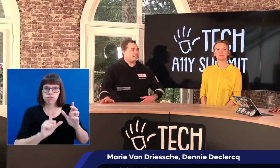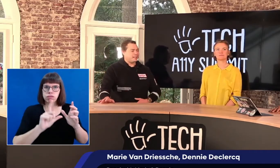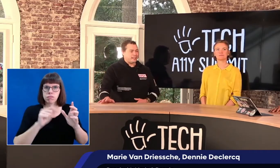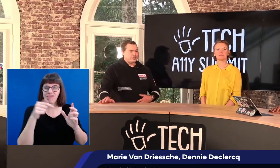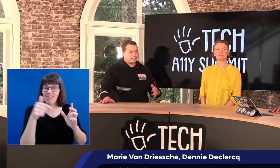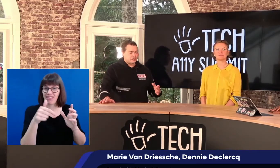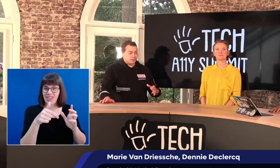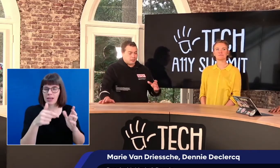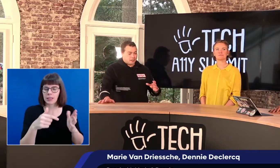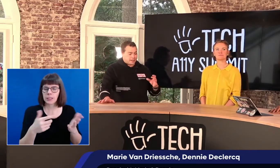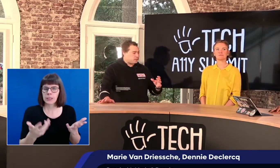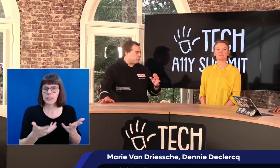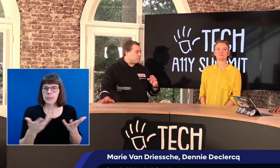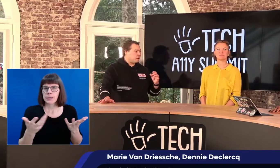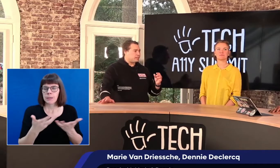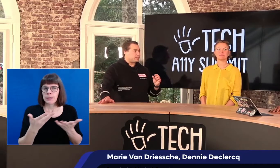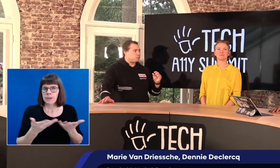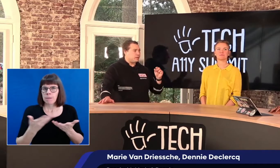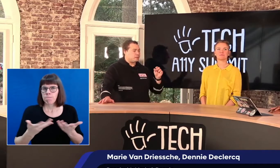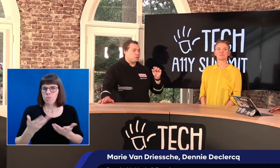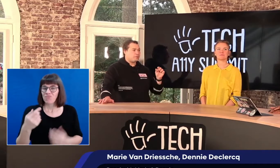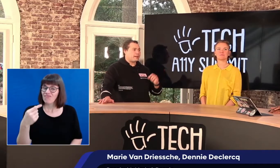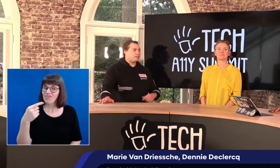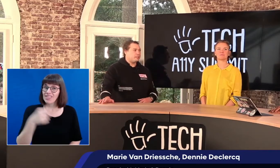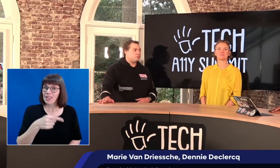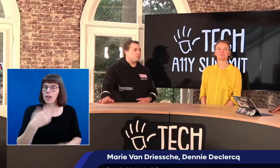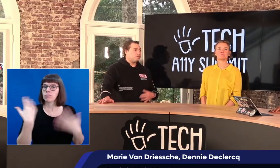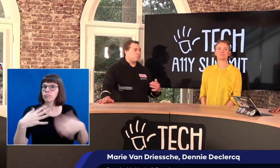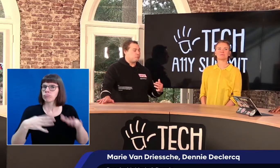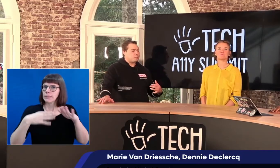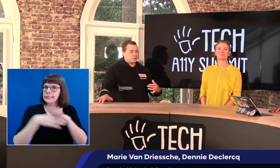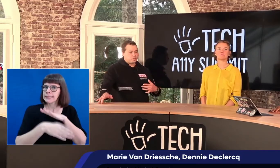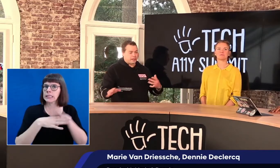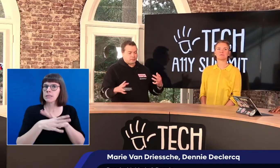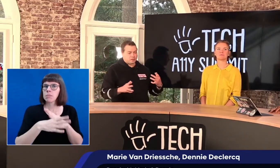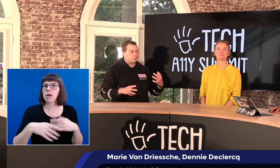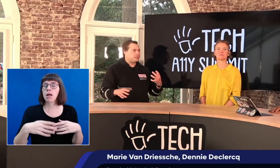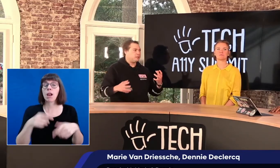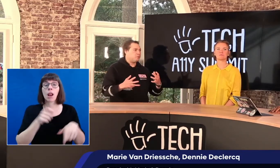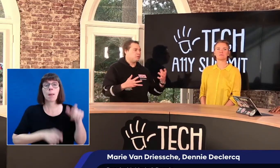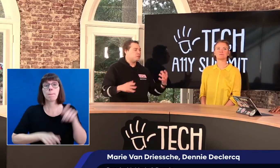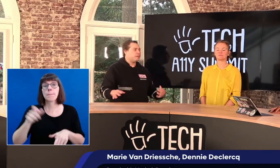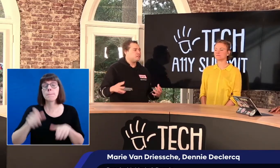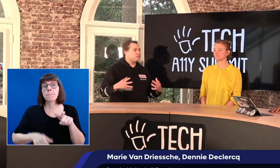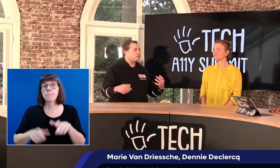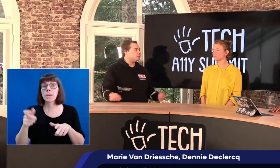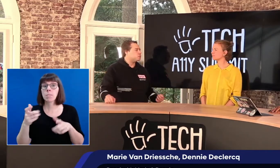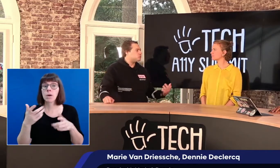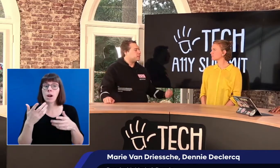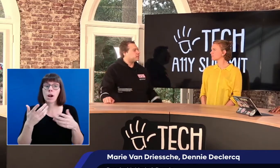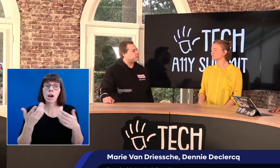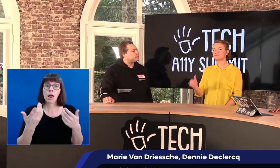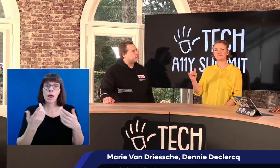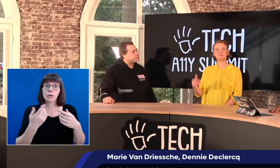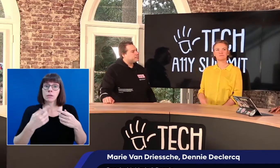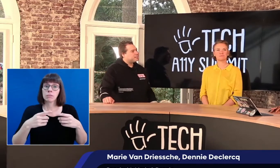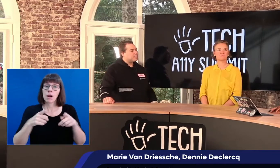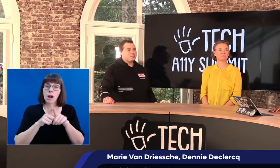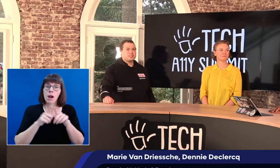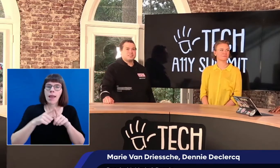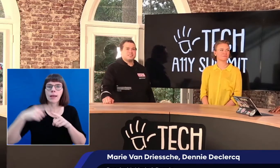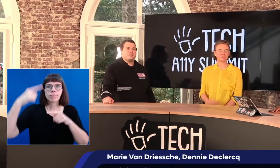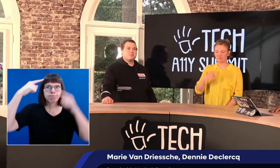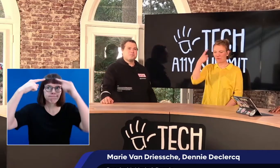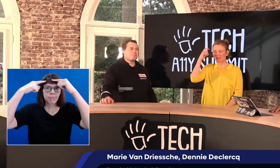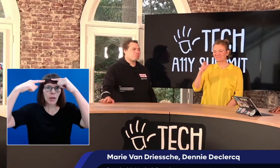thing is way more accessible and more recognizable for people who have, for example, other ways of neural thinking. Yeah.